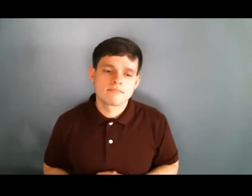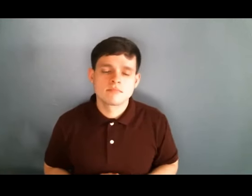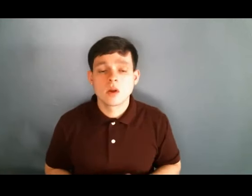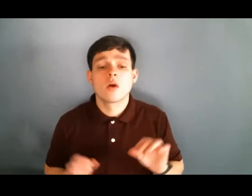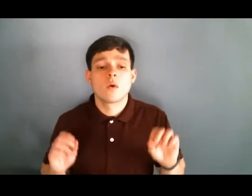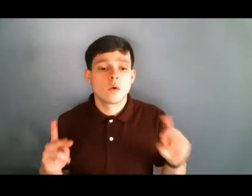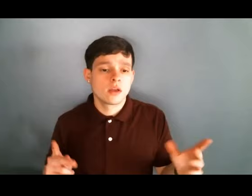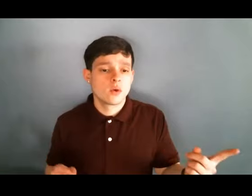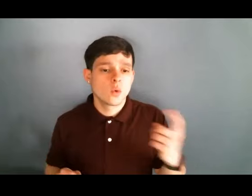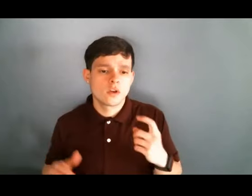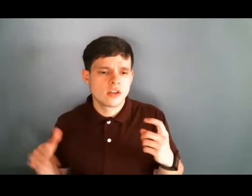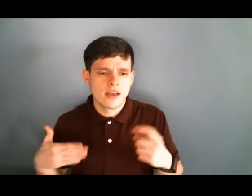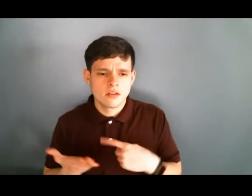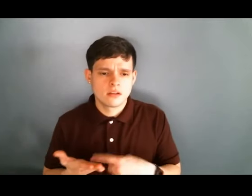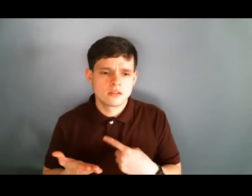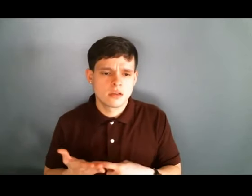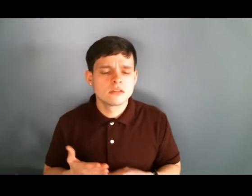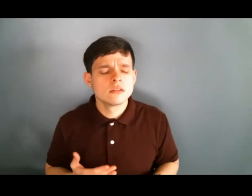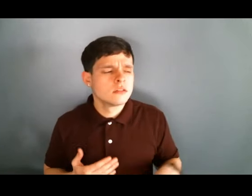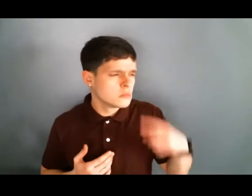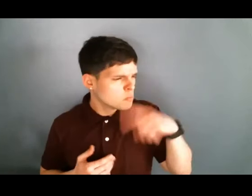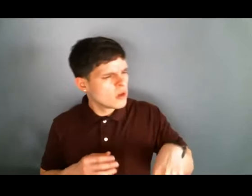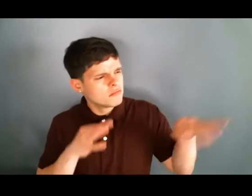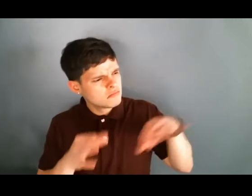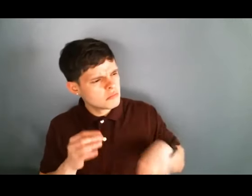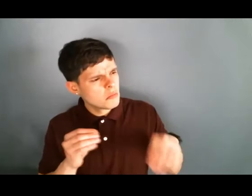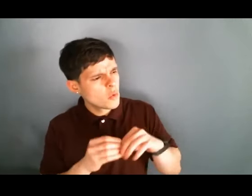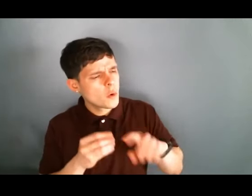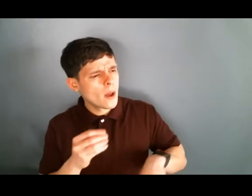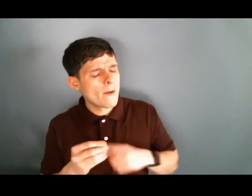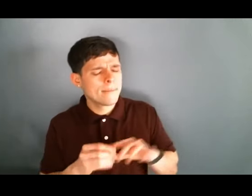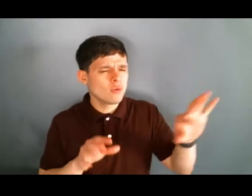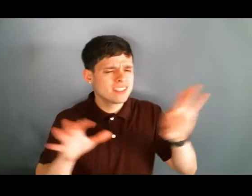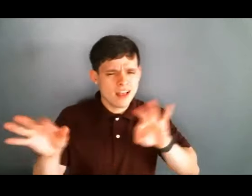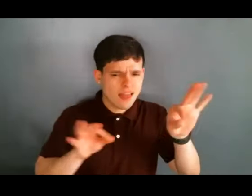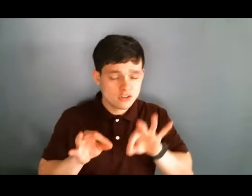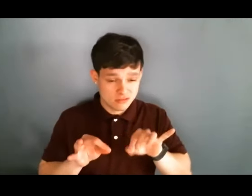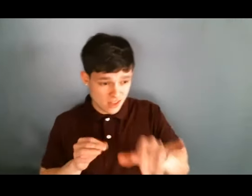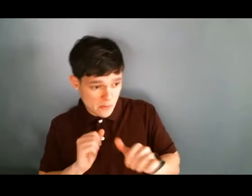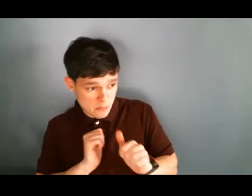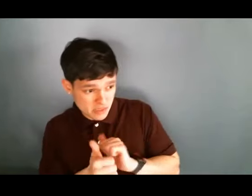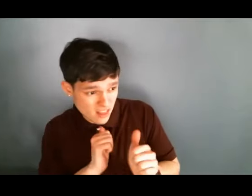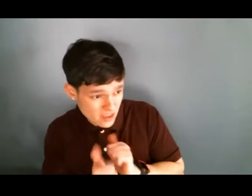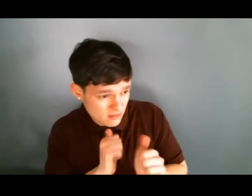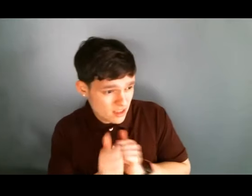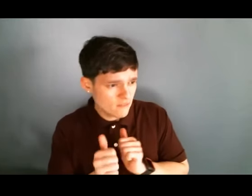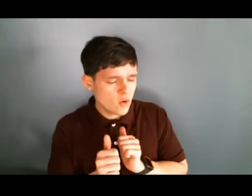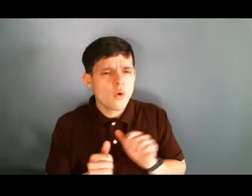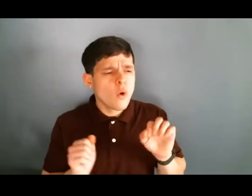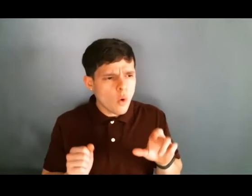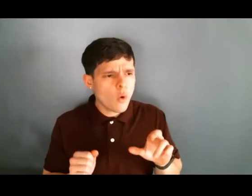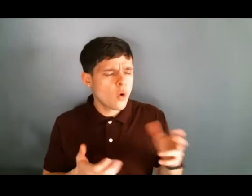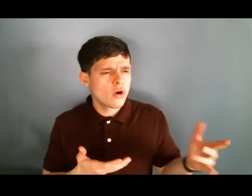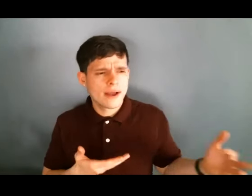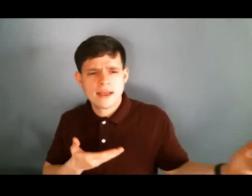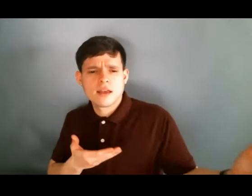Here's a question I don't think I've covered. Can you discuss more about the selection process? Is it competitive? Are you gathering all of the submissions on April 1st